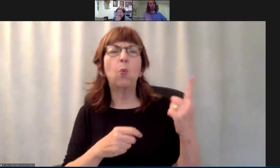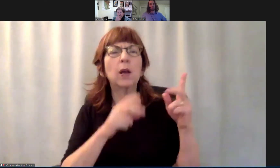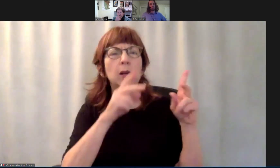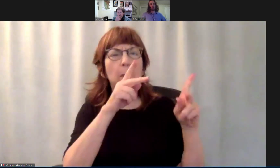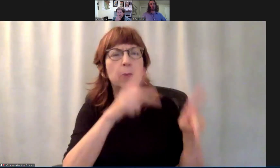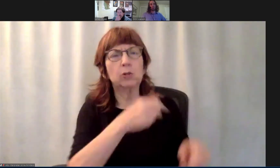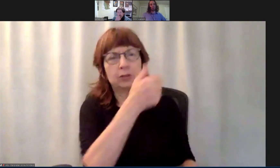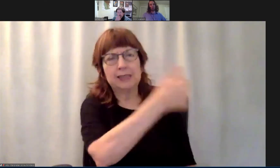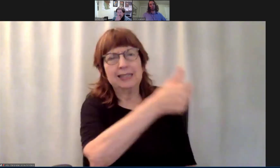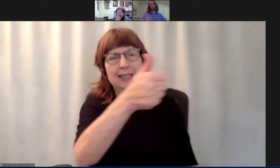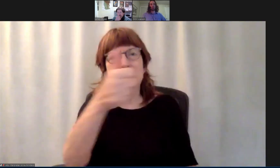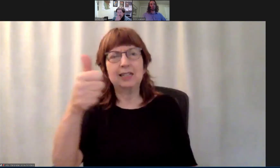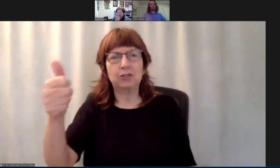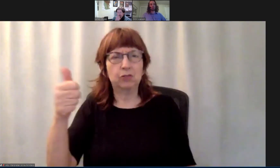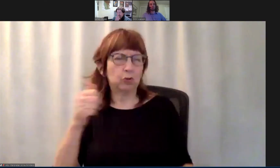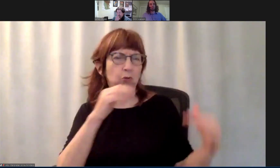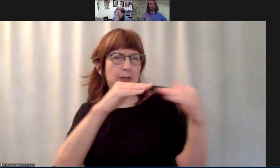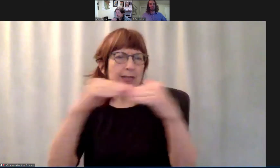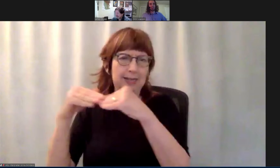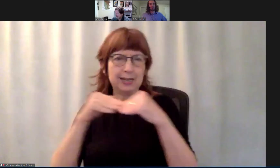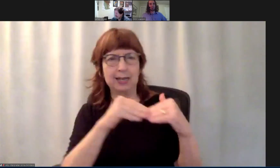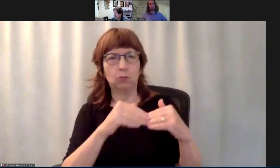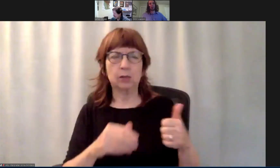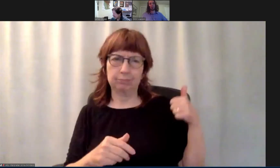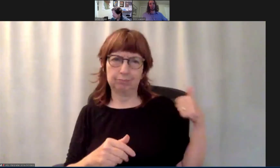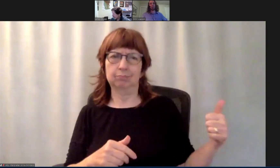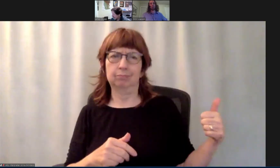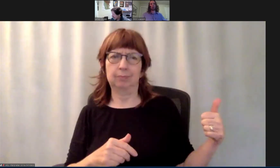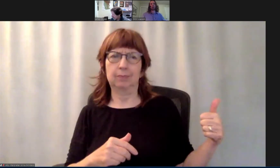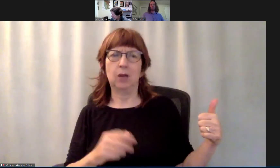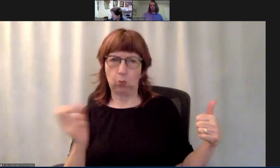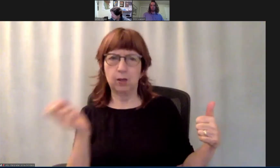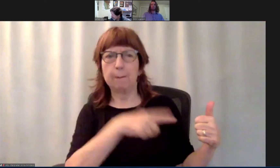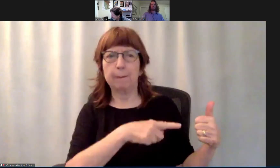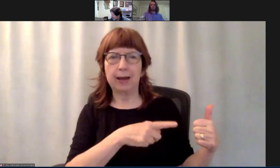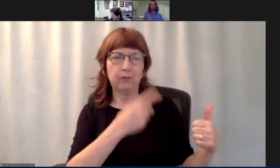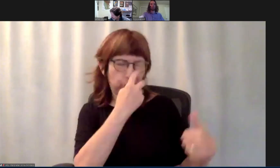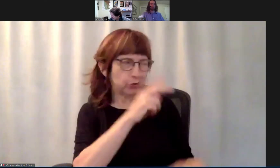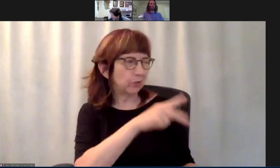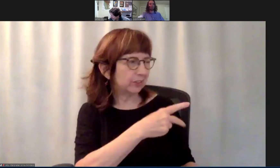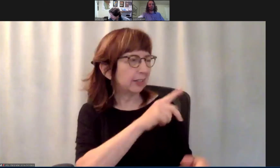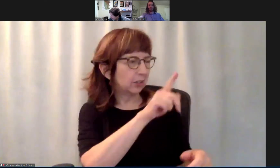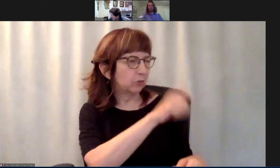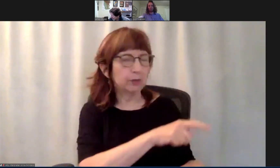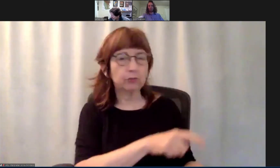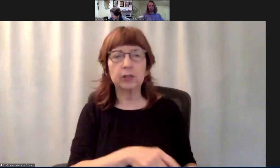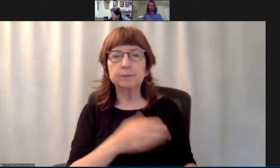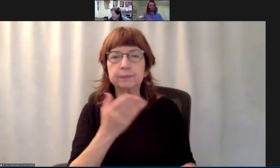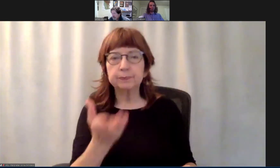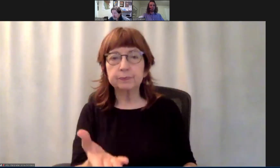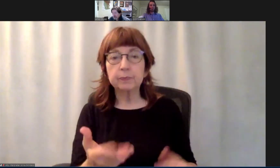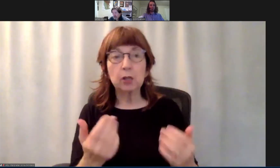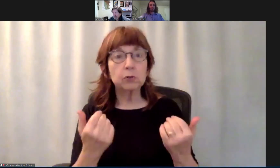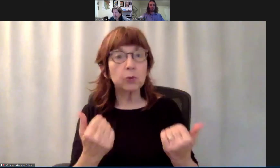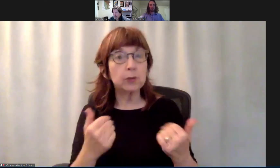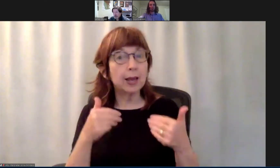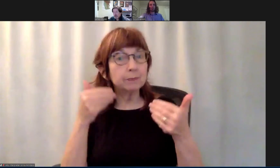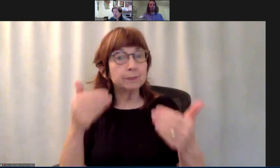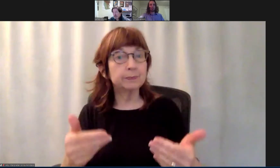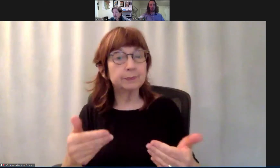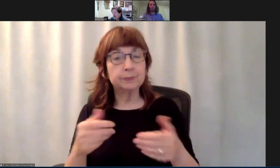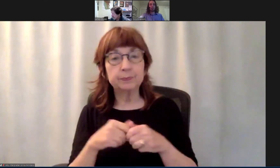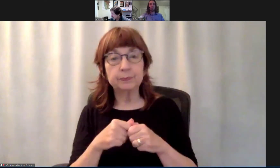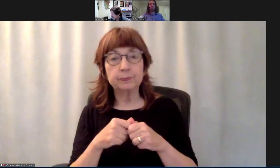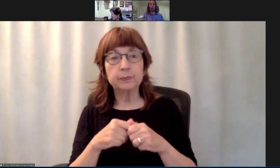just so we can make sure we hit everyone equally. Sounds good. We'll go back for a second round. Thank you. So let's move on to